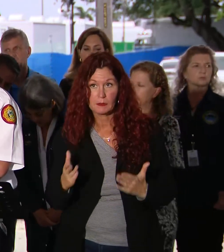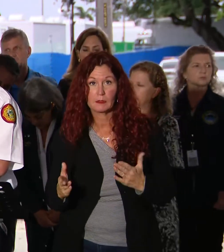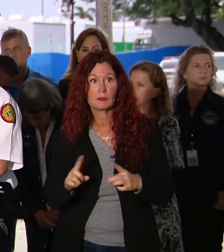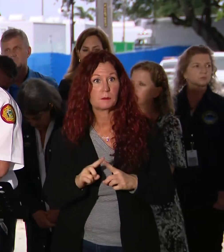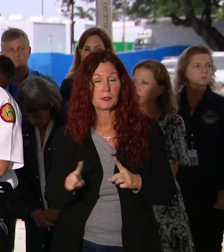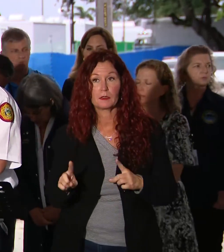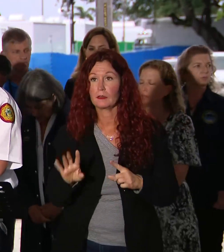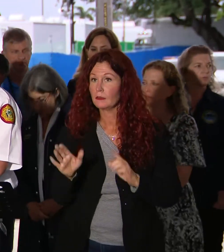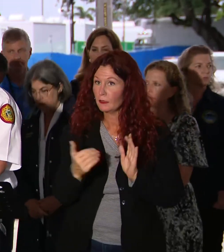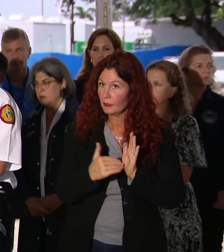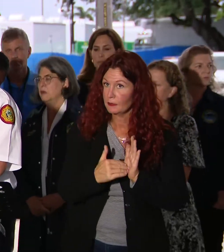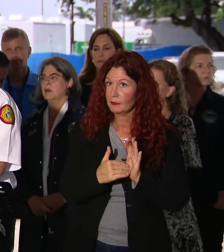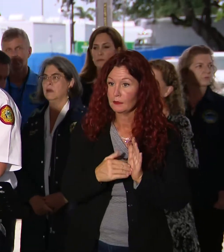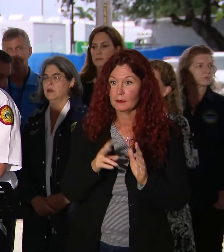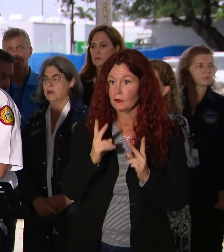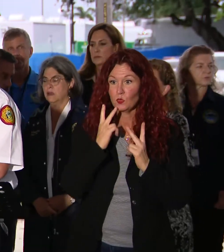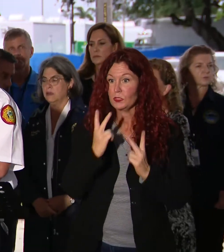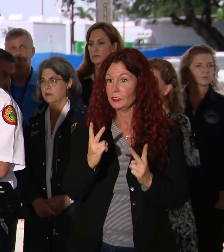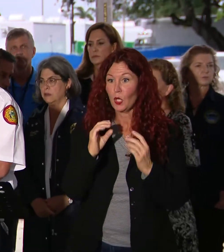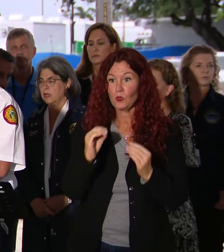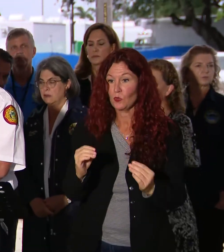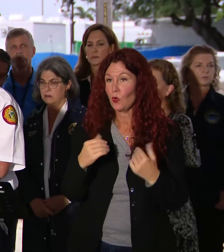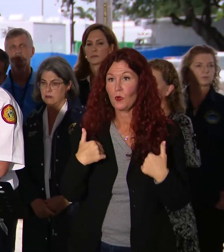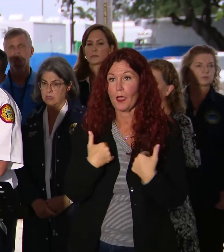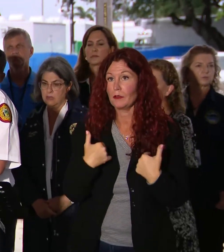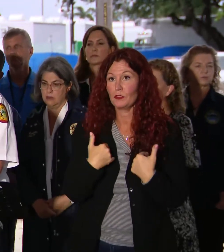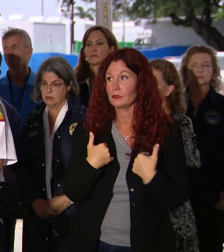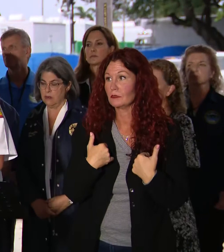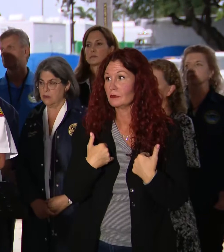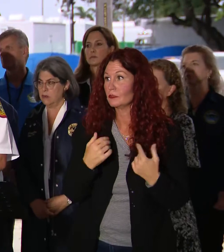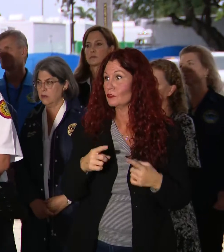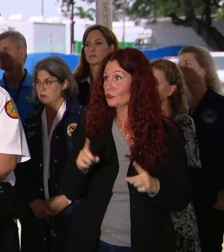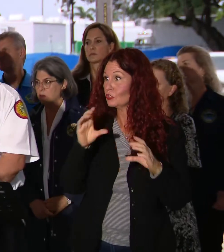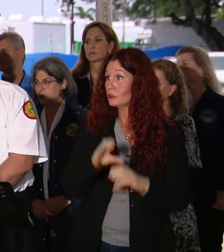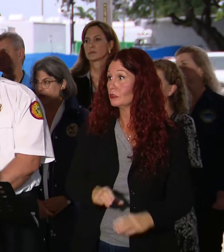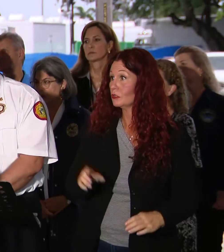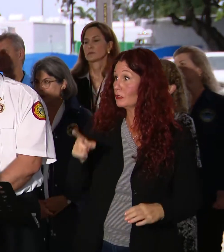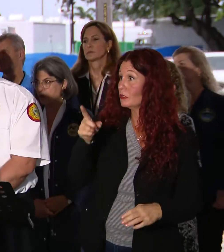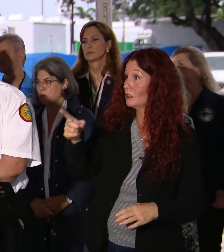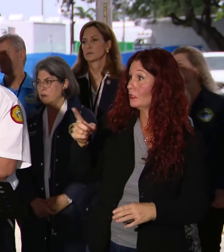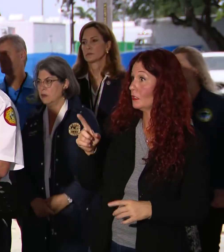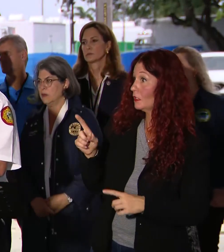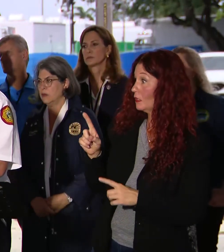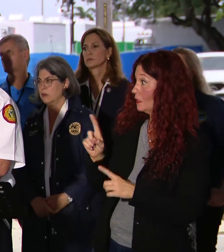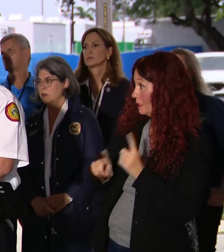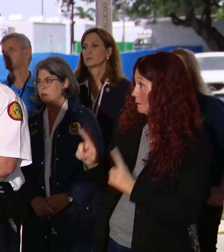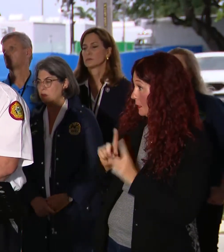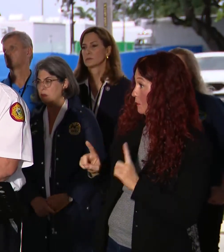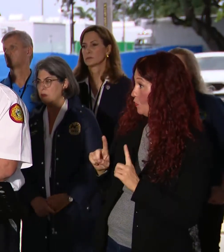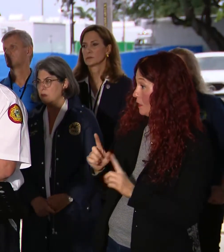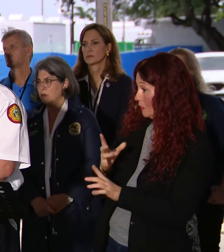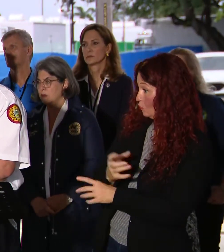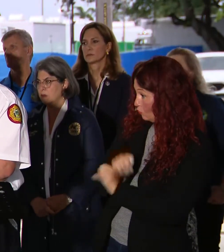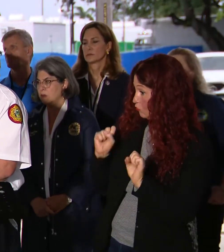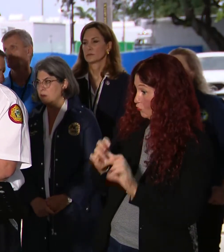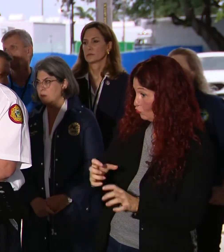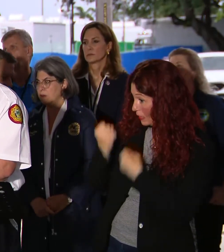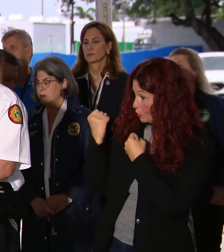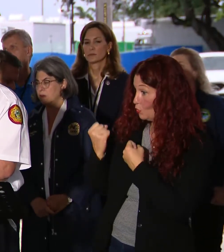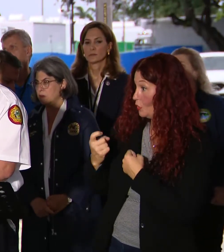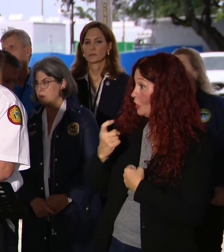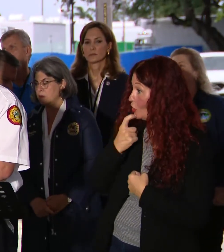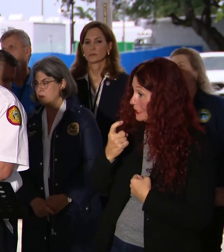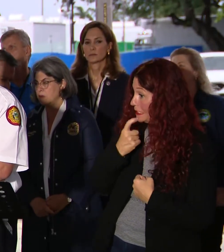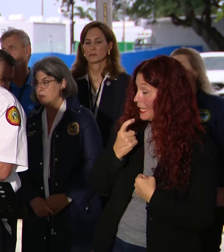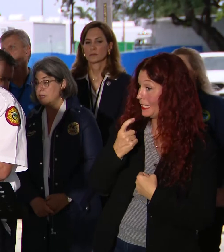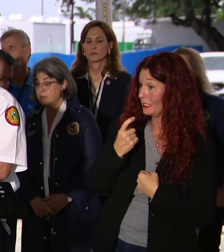want to reiterate, we didn't come across any pets in any of our searches. The people that were rescued are actually saying that their pets are in there, they have the